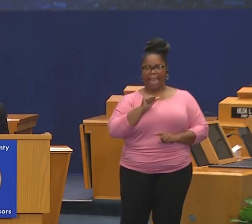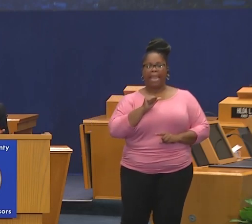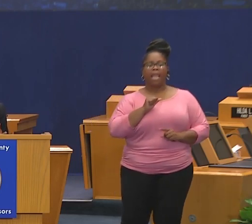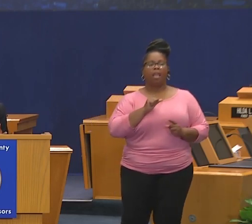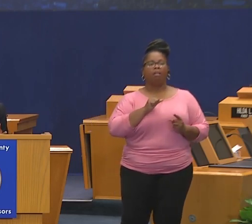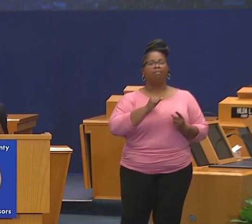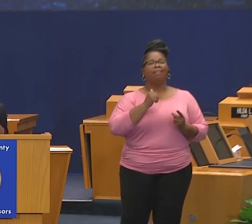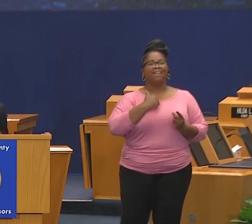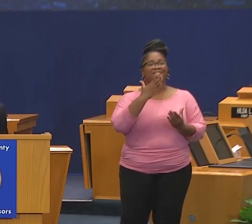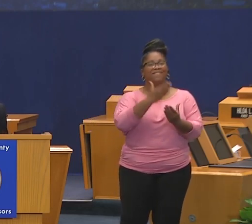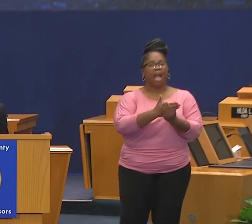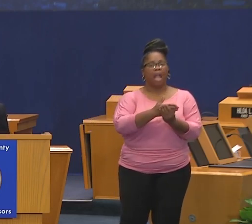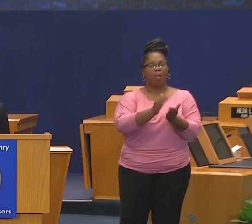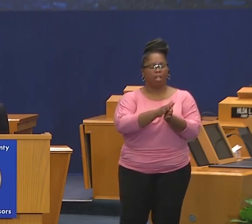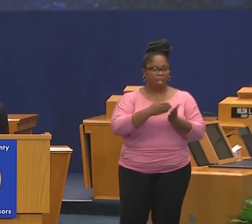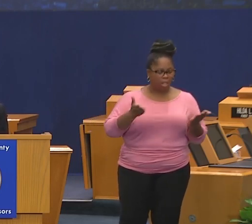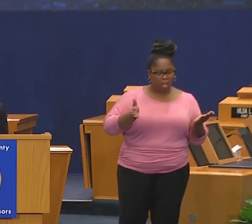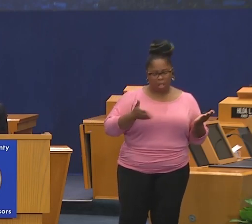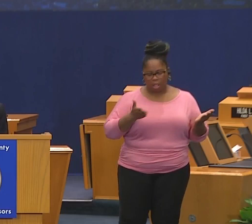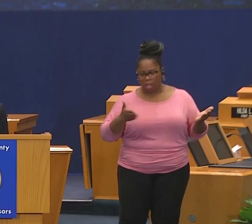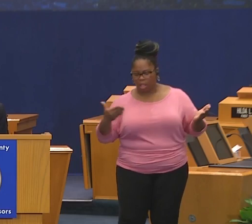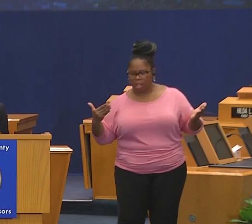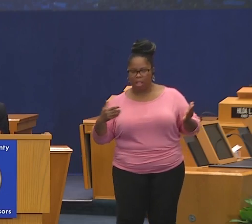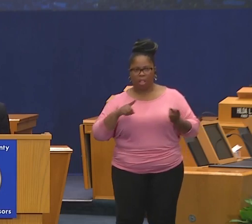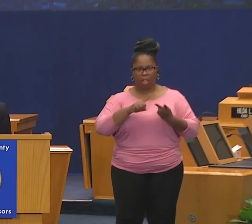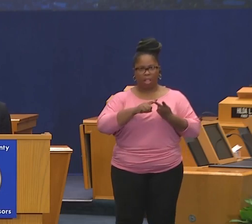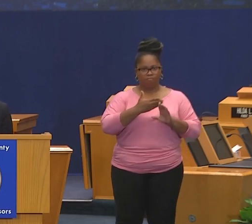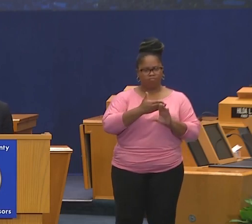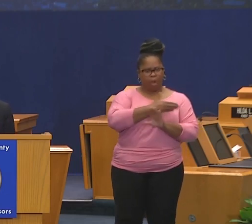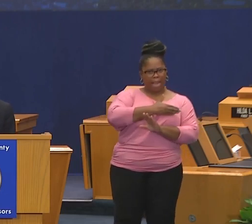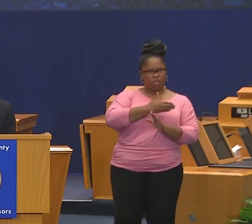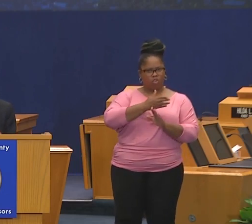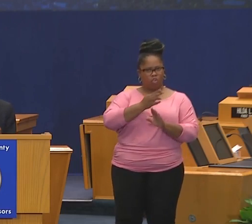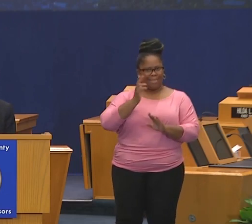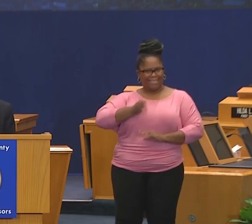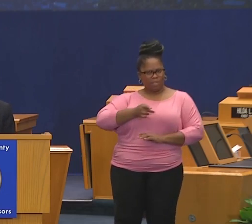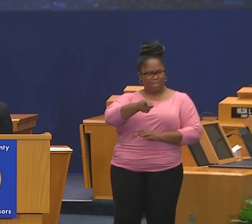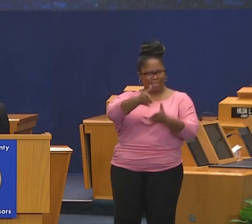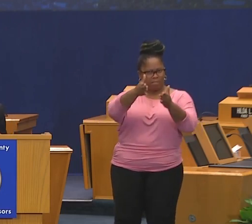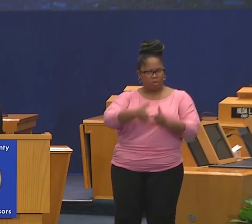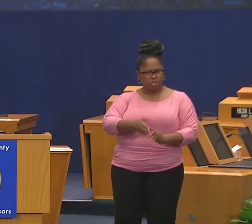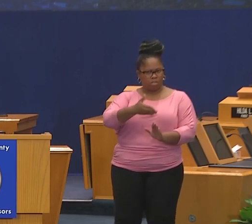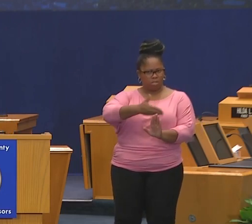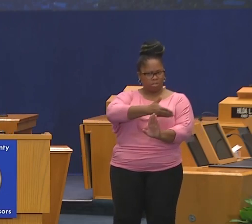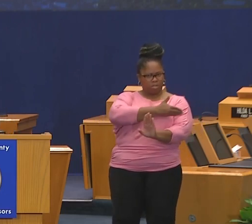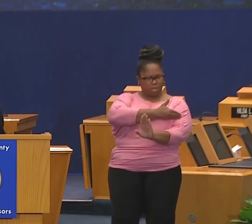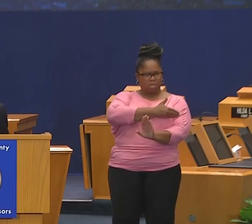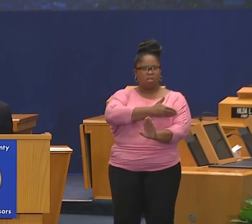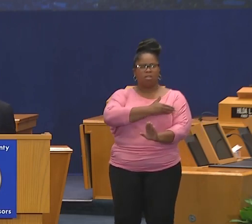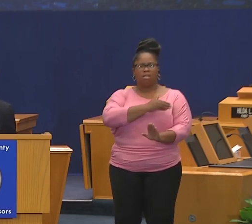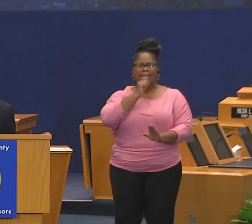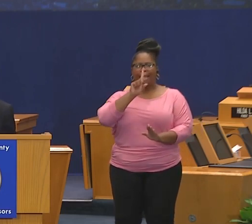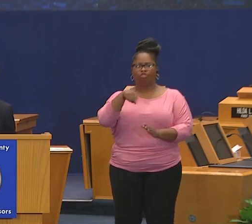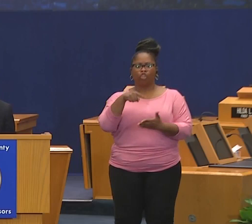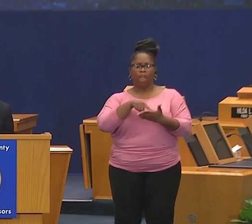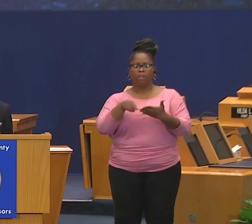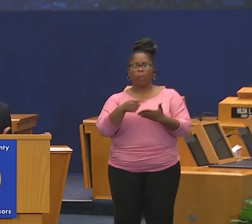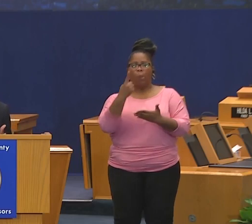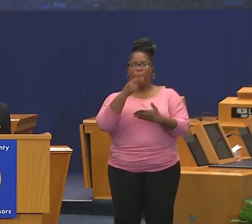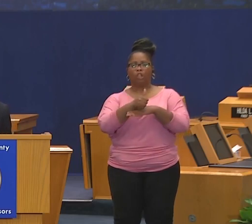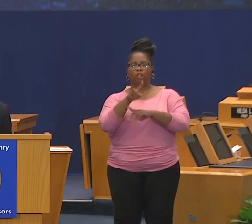out the prior criminal history, to look at the police reports, and determine based on all of this data and all of this information